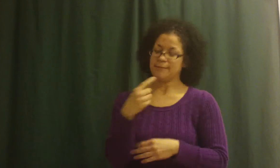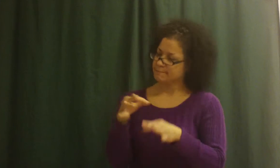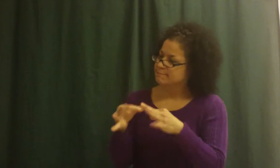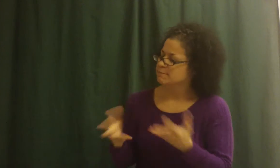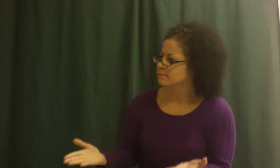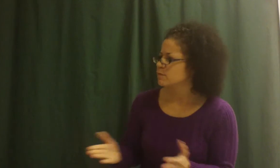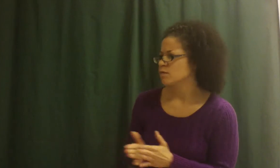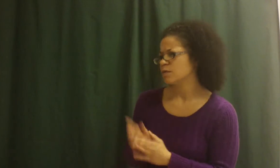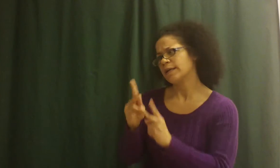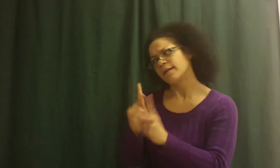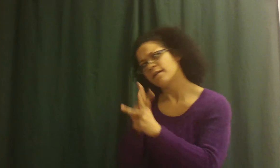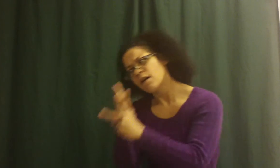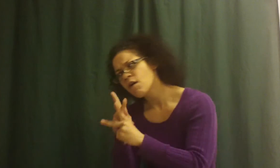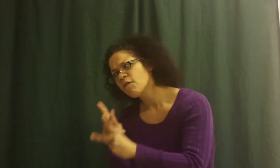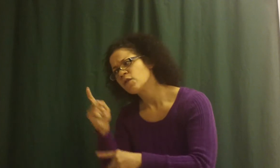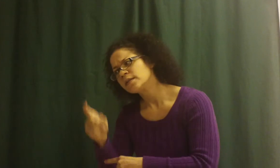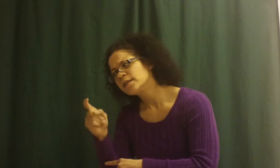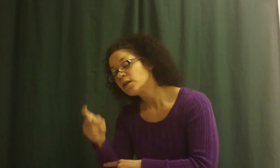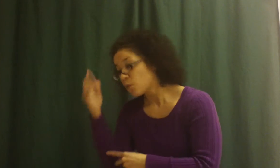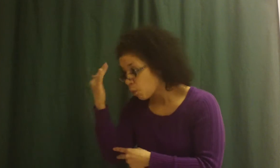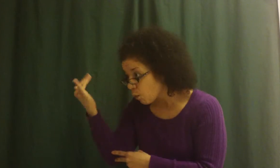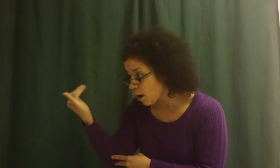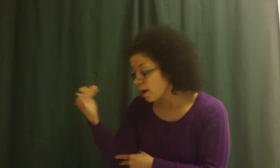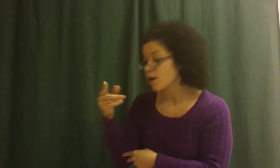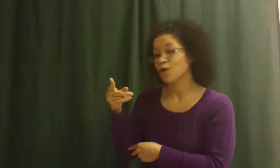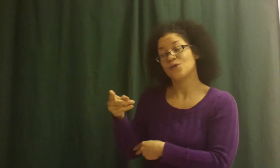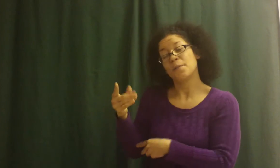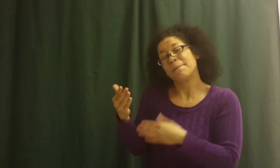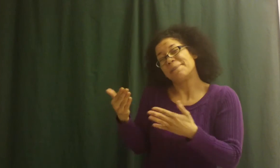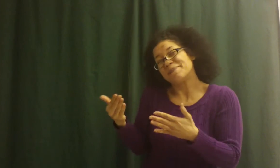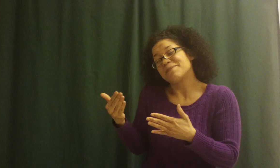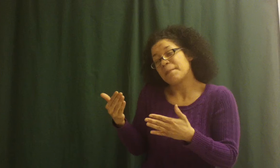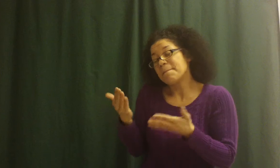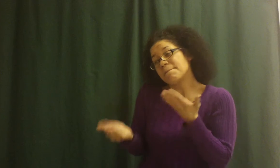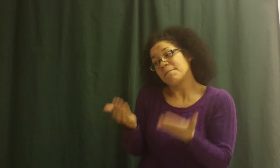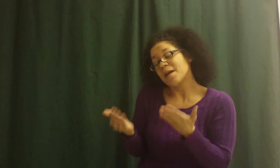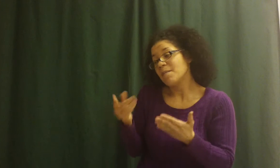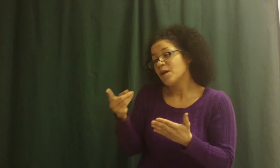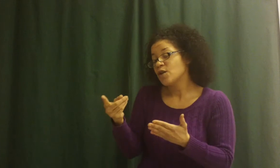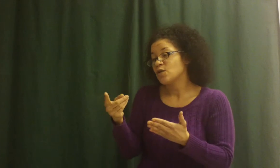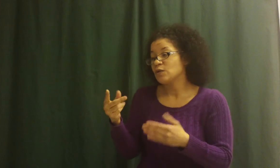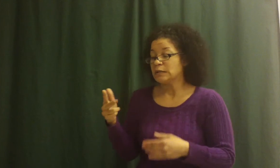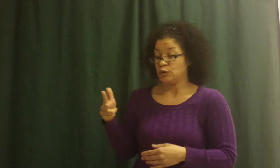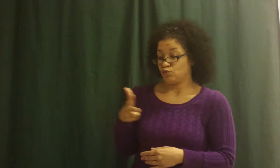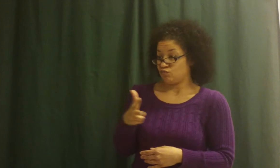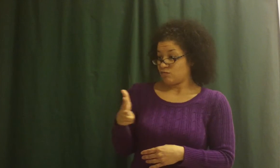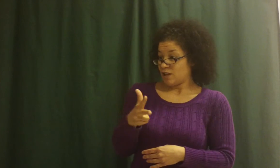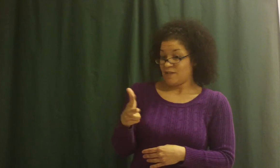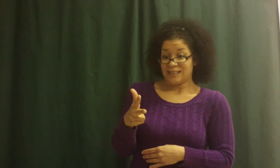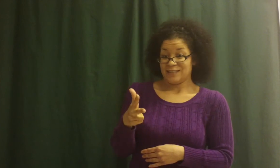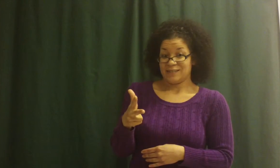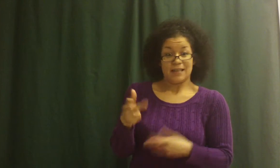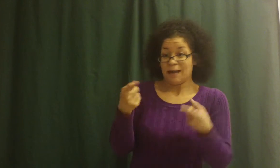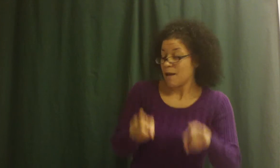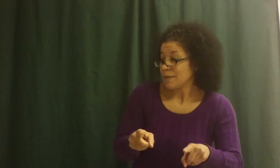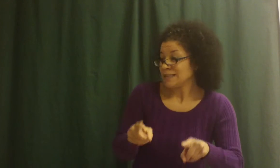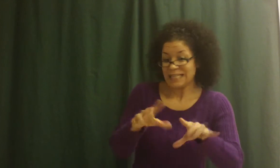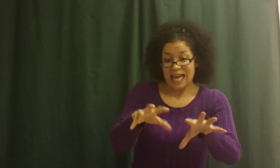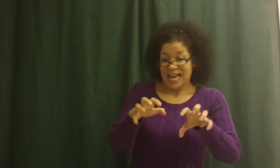driving. It's just fine, and then all of a sudden you hit one of these pieces and you don't have control over your car. The best